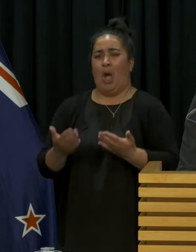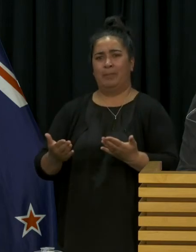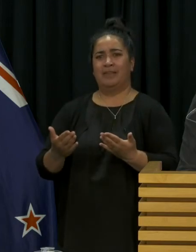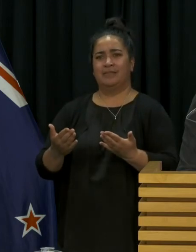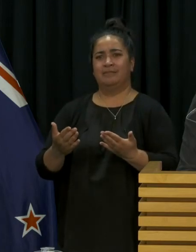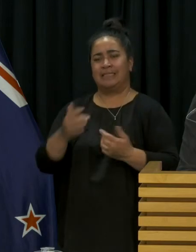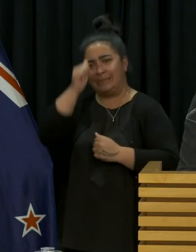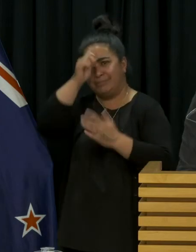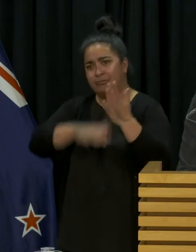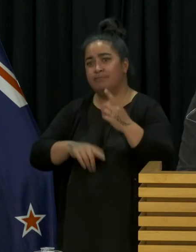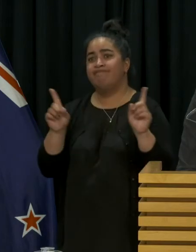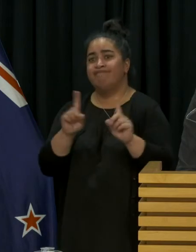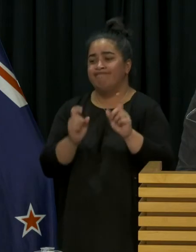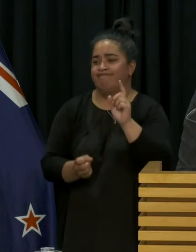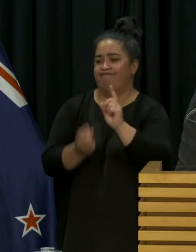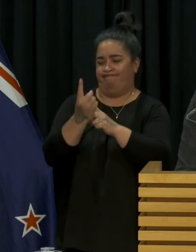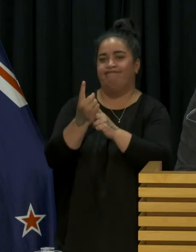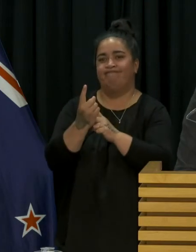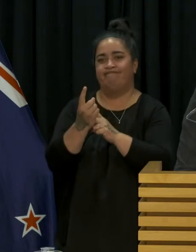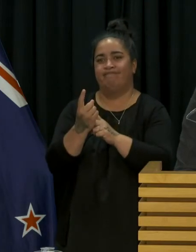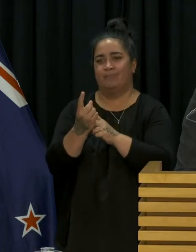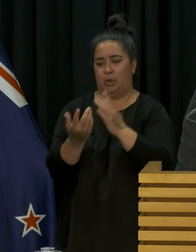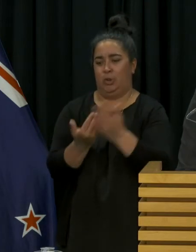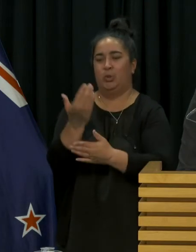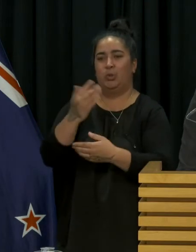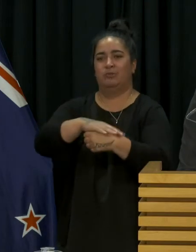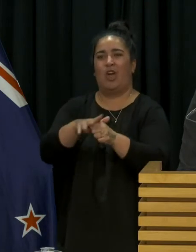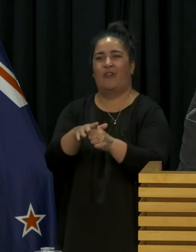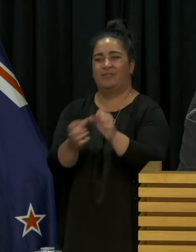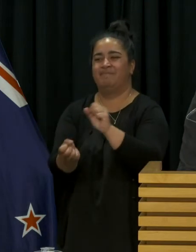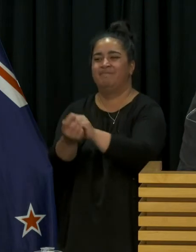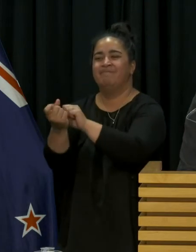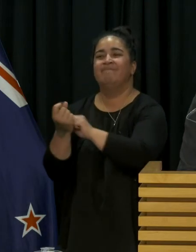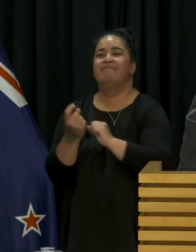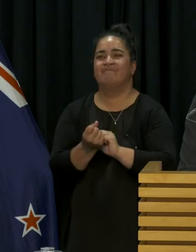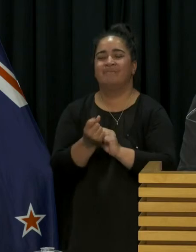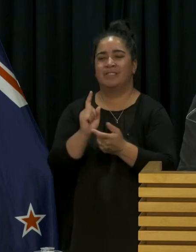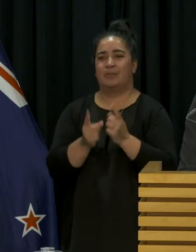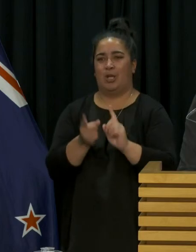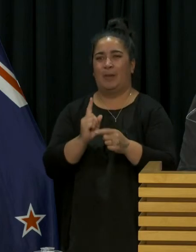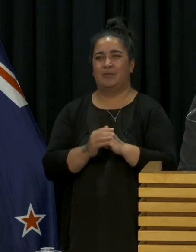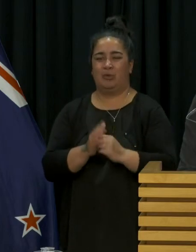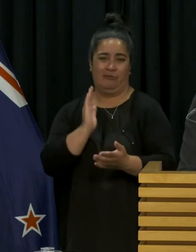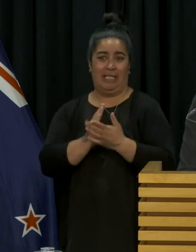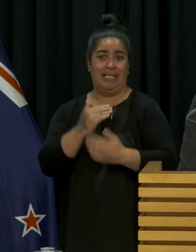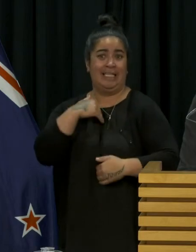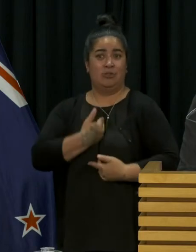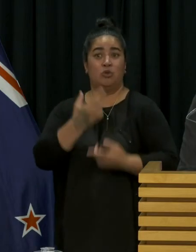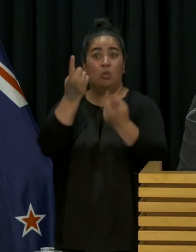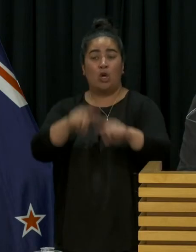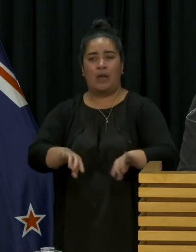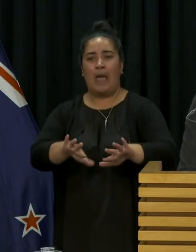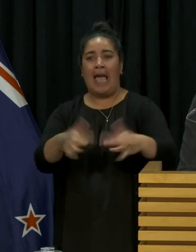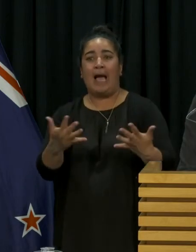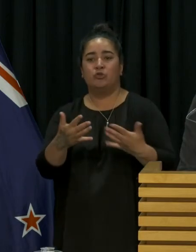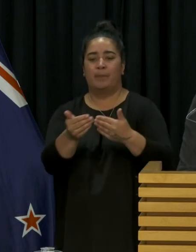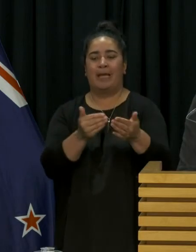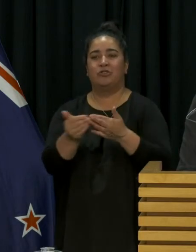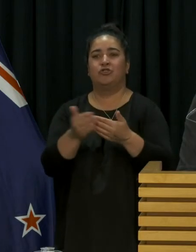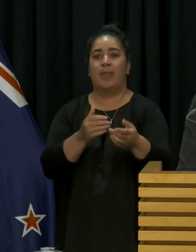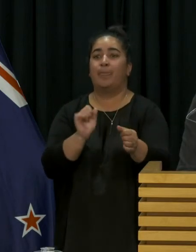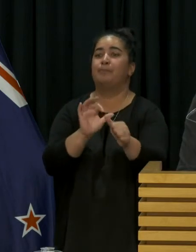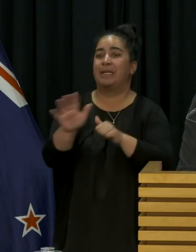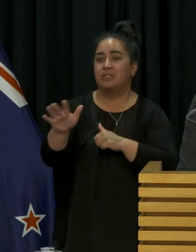that we all have, that from time to time you have cases. So it's just a matter of us understanding well how that's managed and making a risk assessment. We